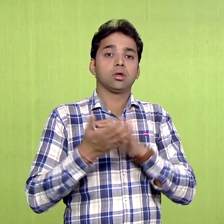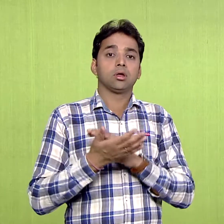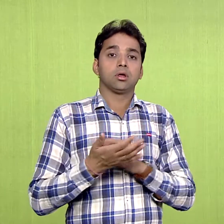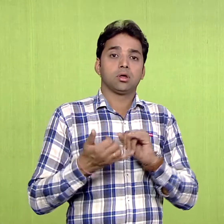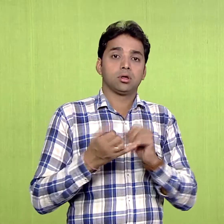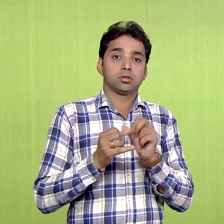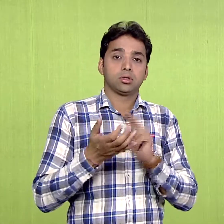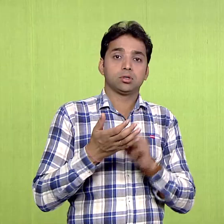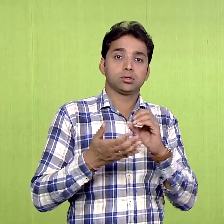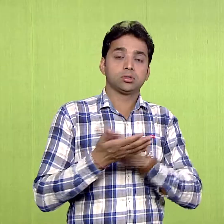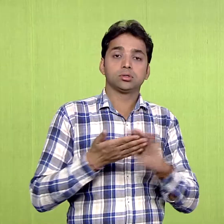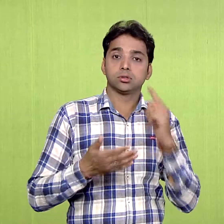Mauryan architecture.